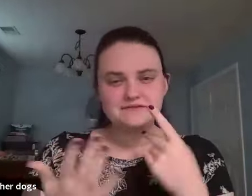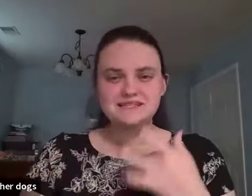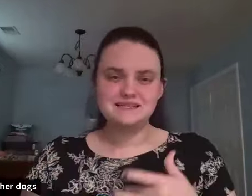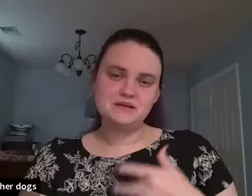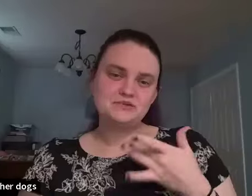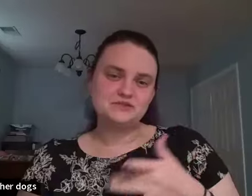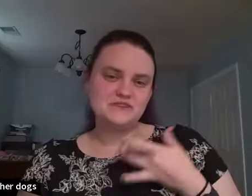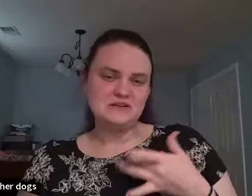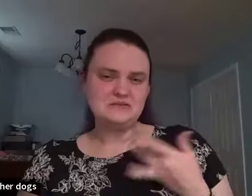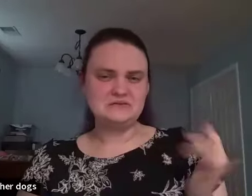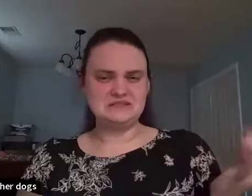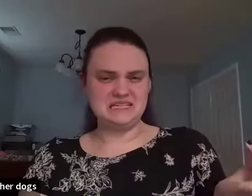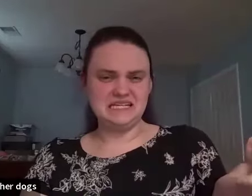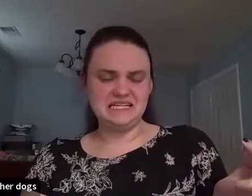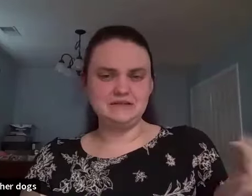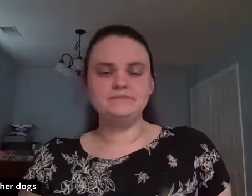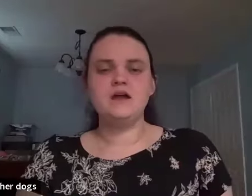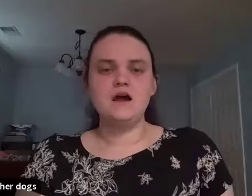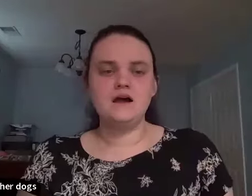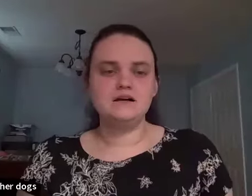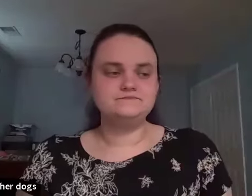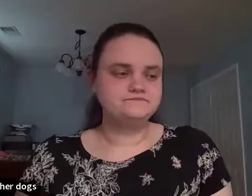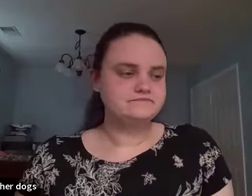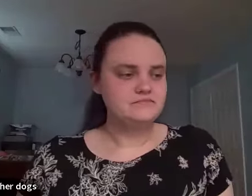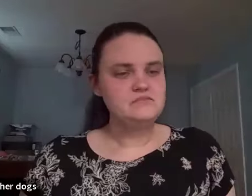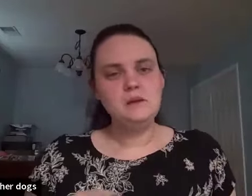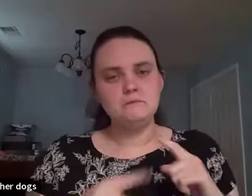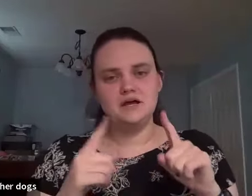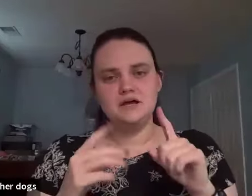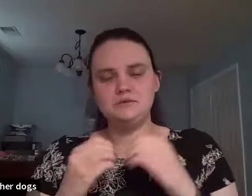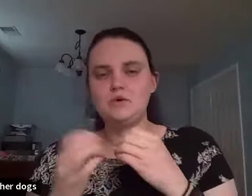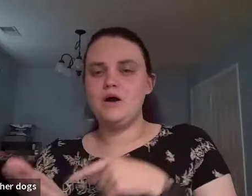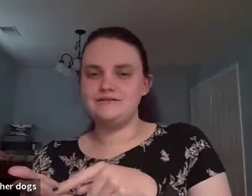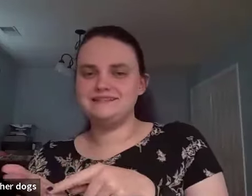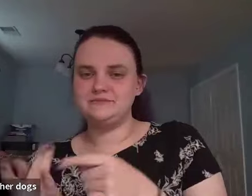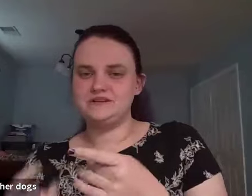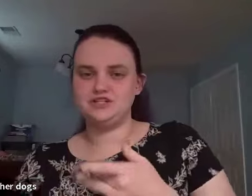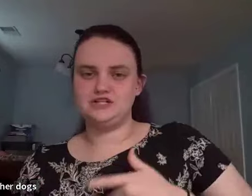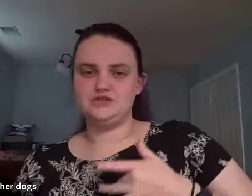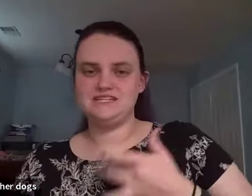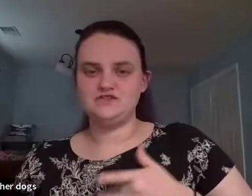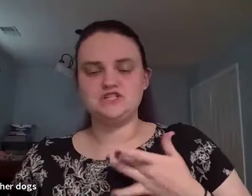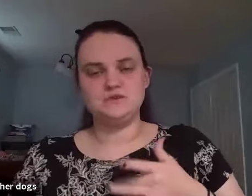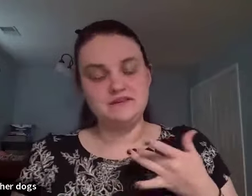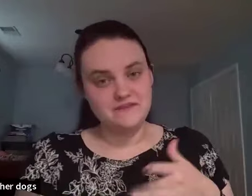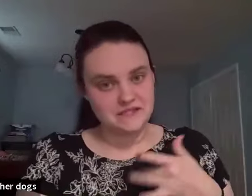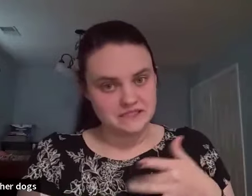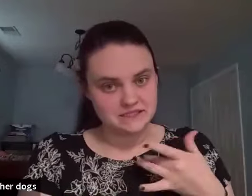I've seen people do feels sticky. Um, but you more often typically try to do this just for like